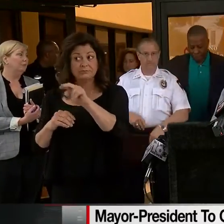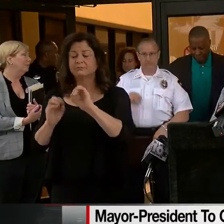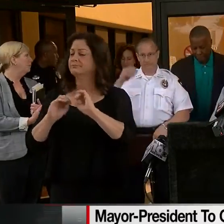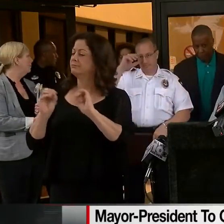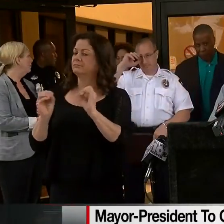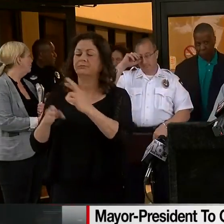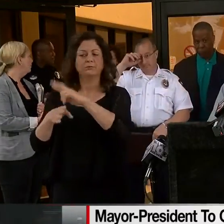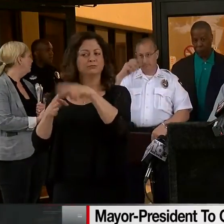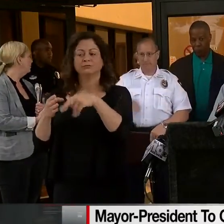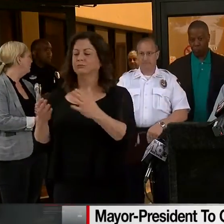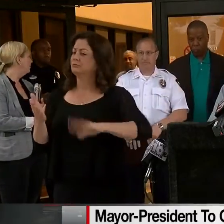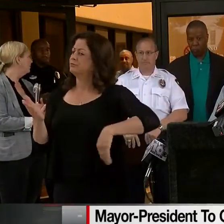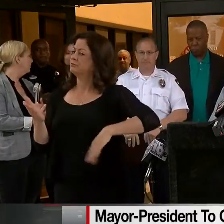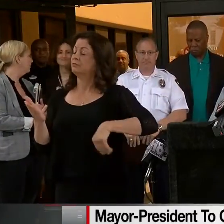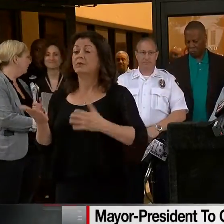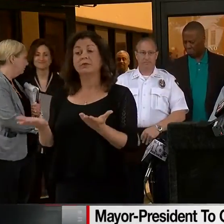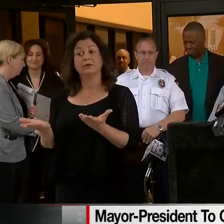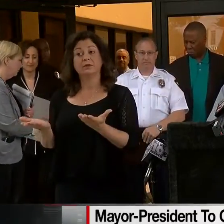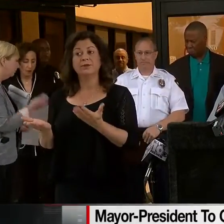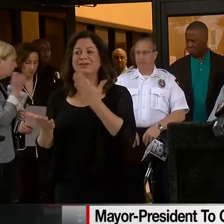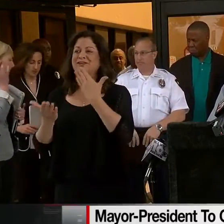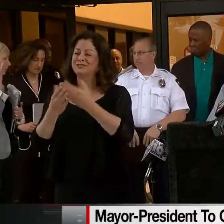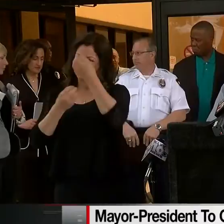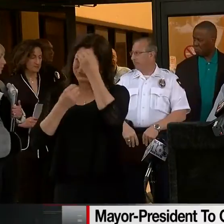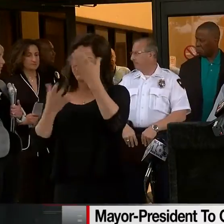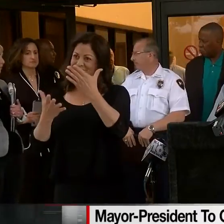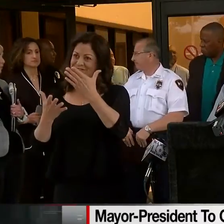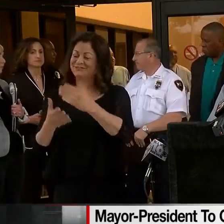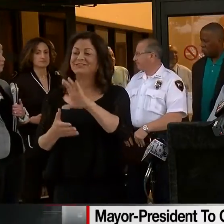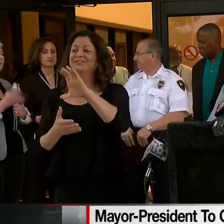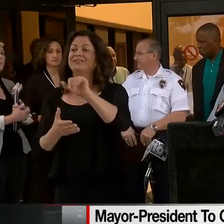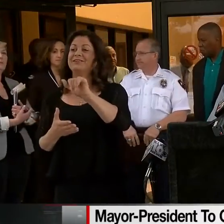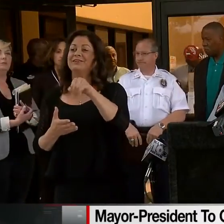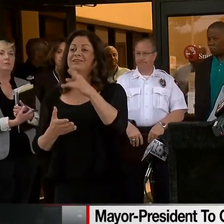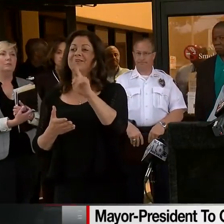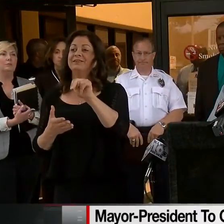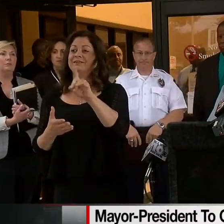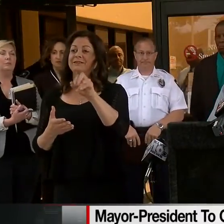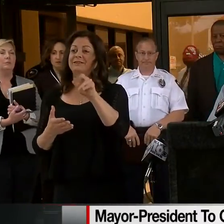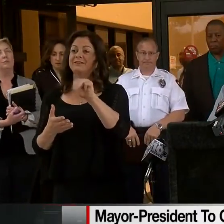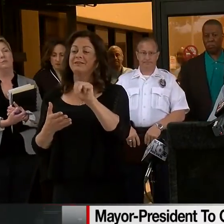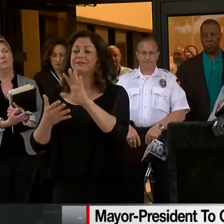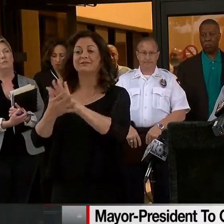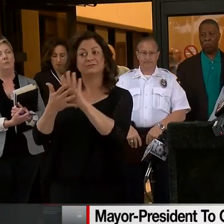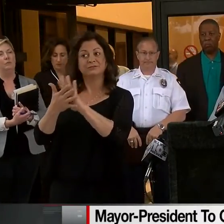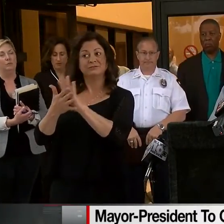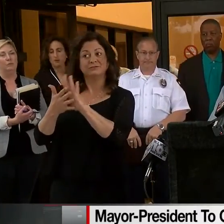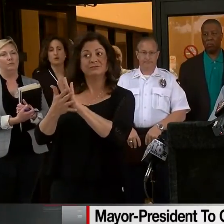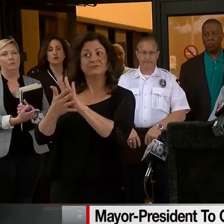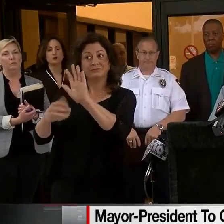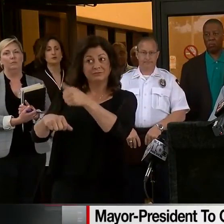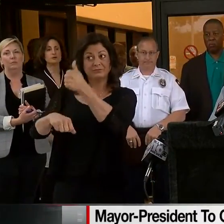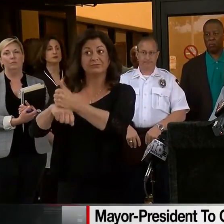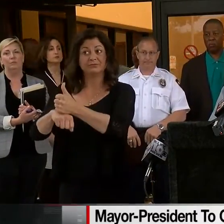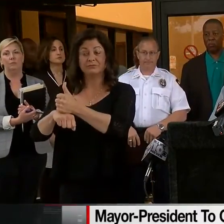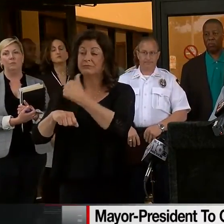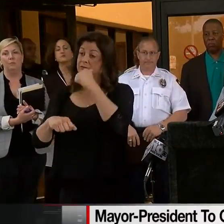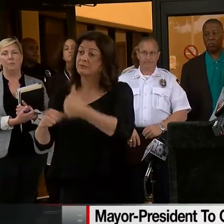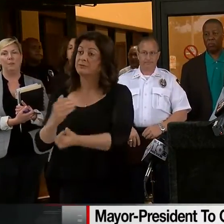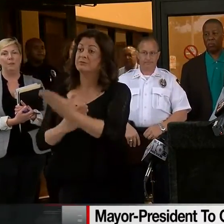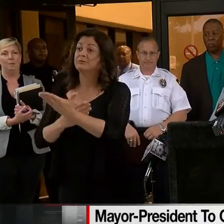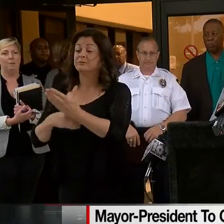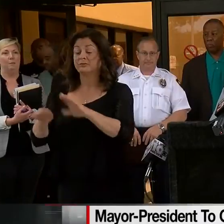waiting. Good news is the Cajun Dome screening facility will open at 9 a.m. tomorrow morning, and it will go on until 3